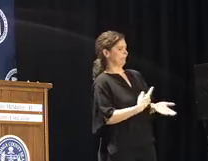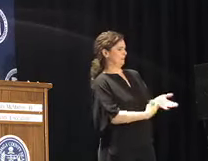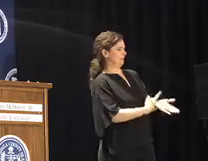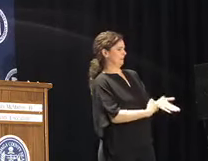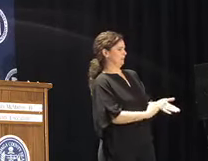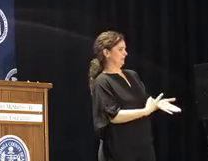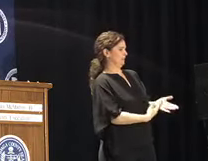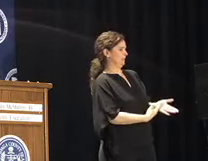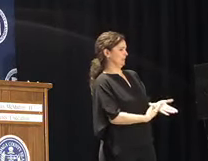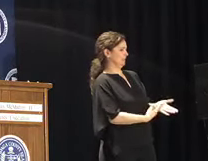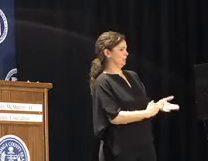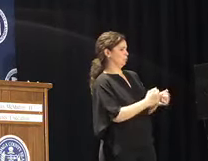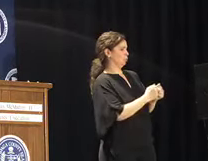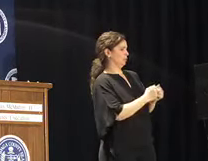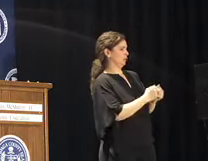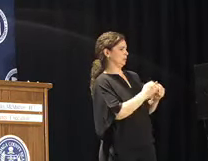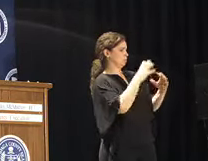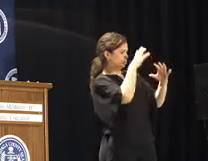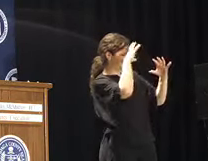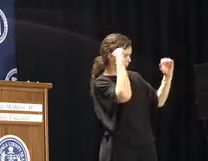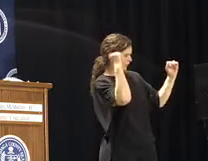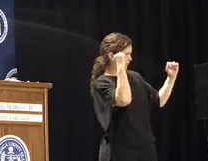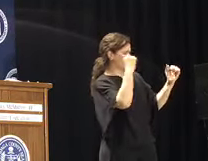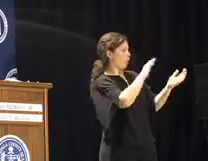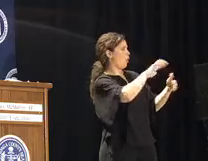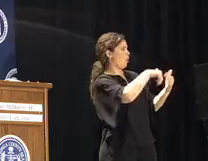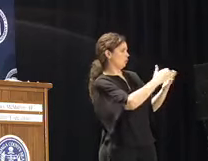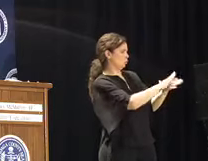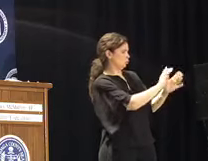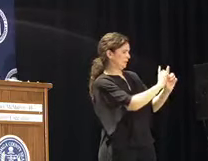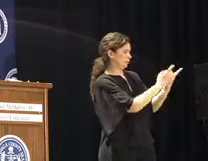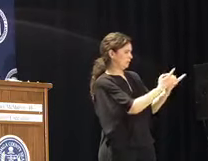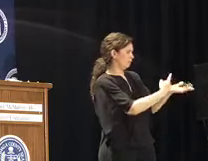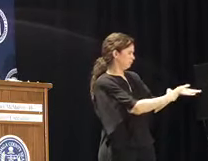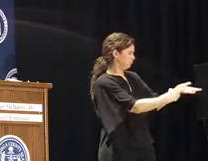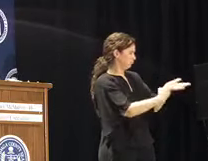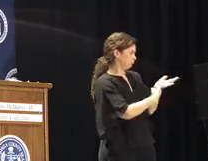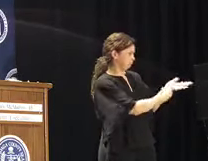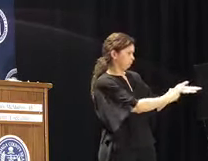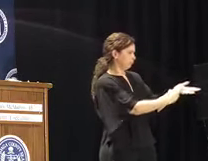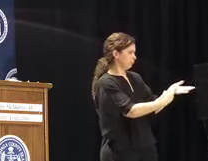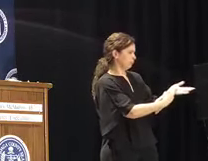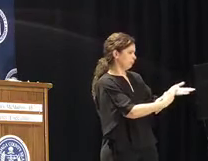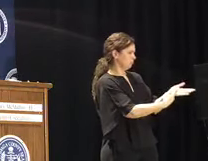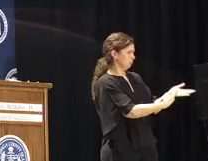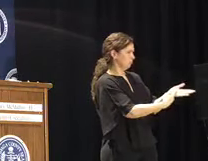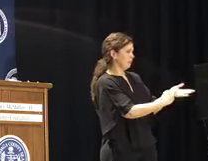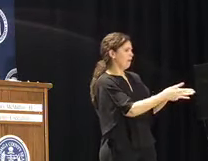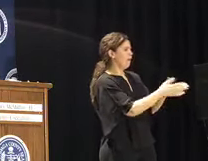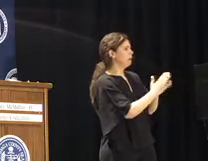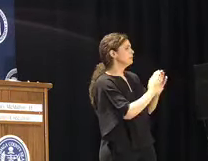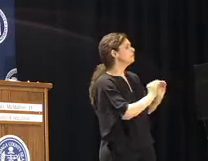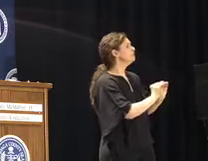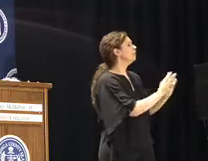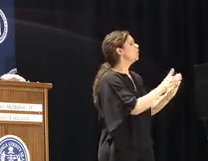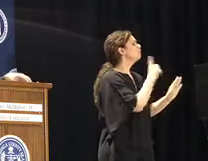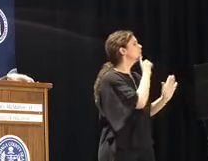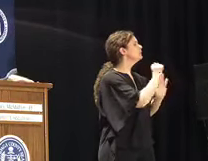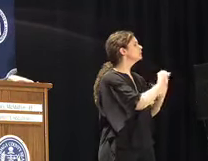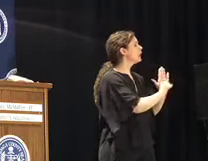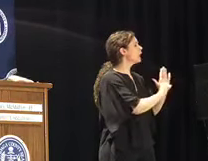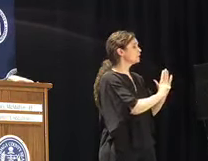a bit. We've asked for clarification from the state if our order stands for April